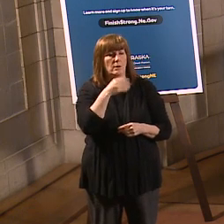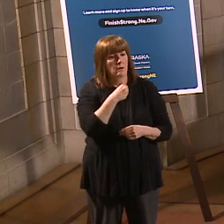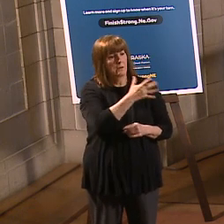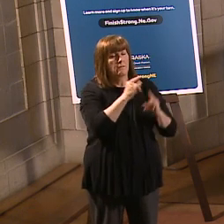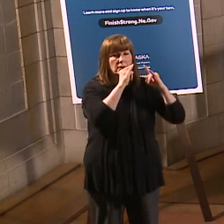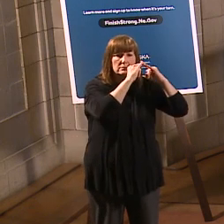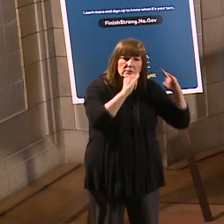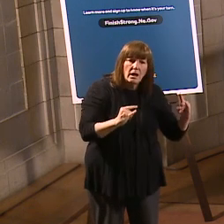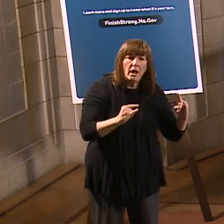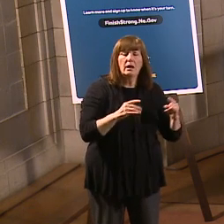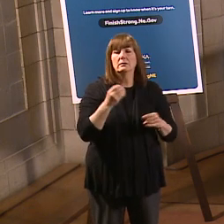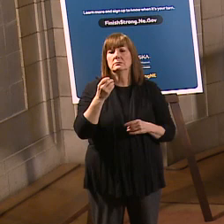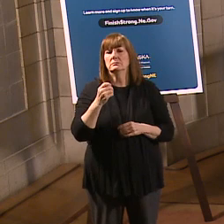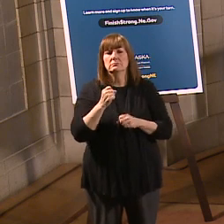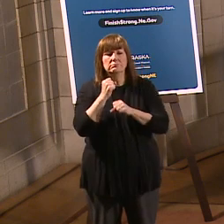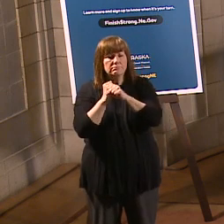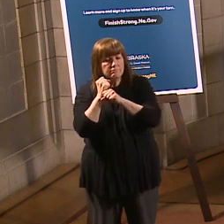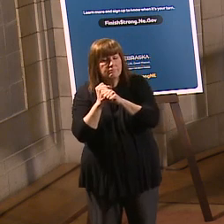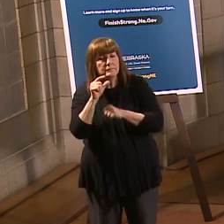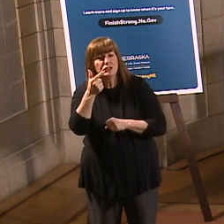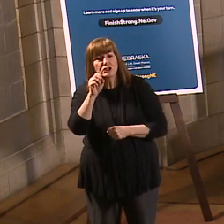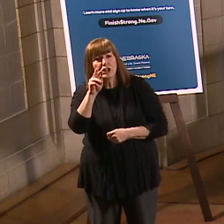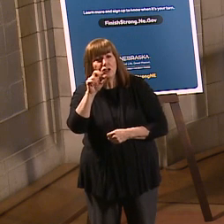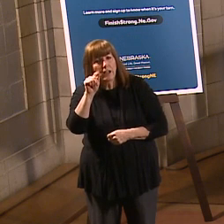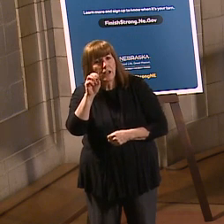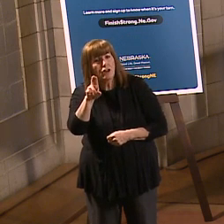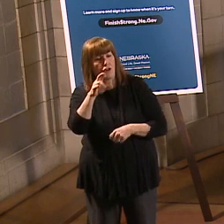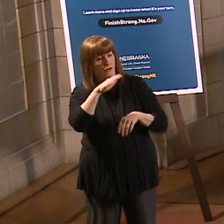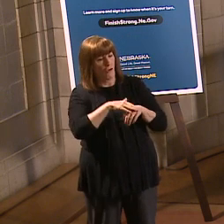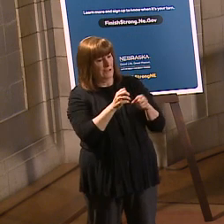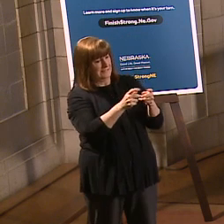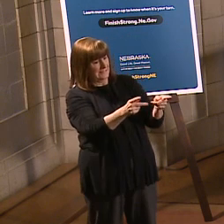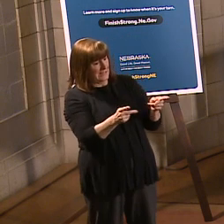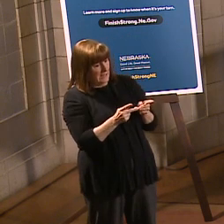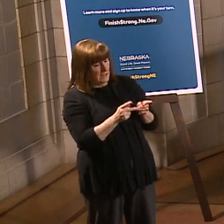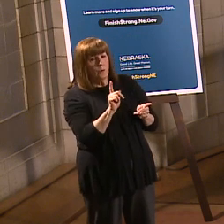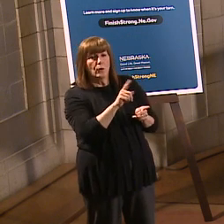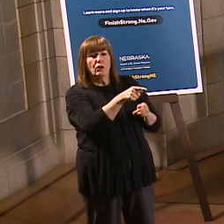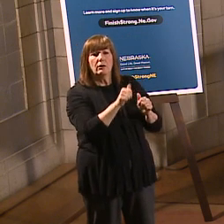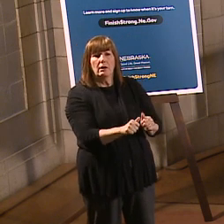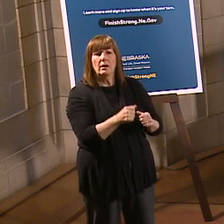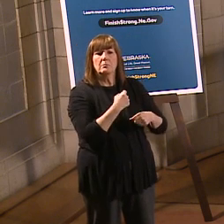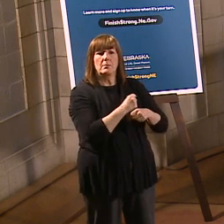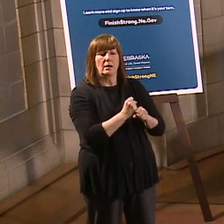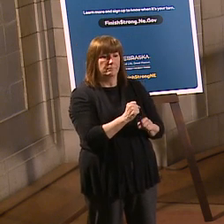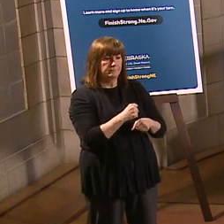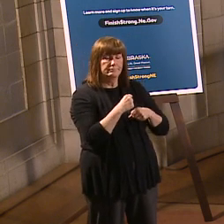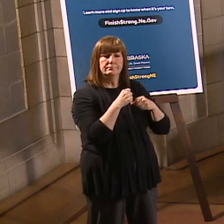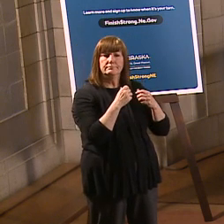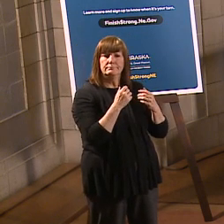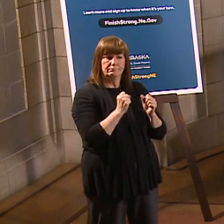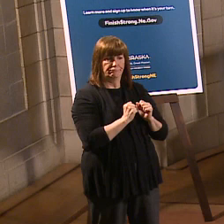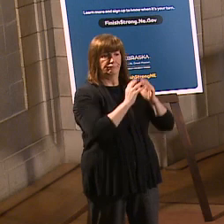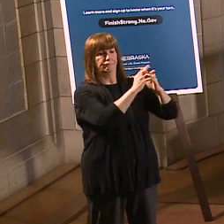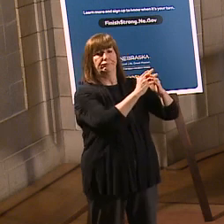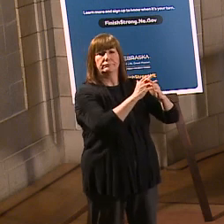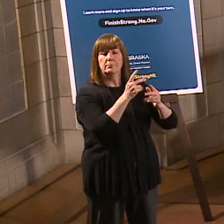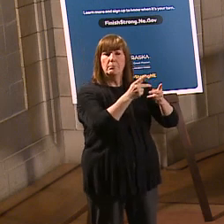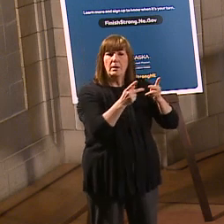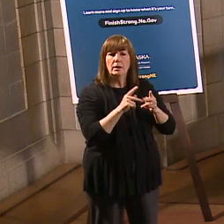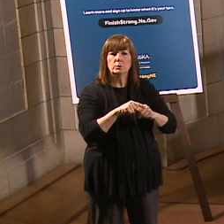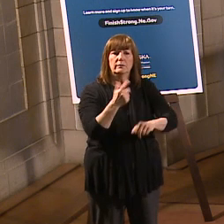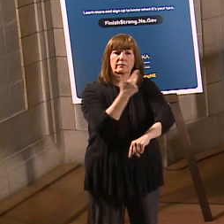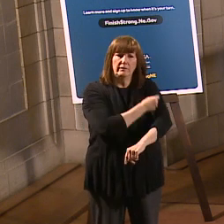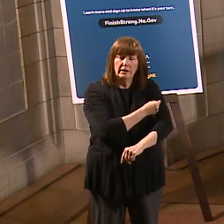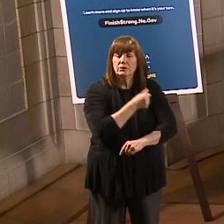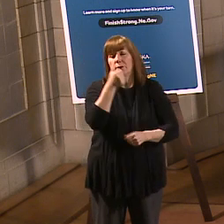tents, generators, or any on-site equipment to make the vaccination sites more robust. In closing, I want to emphasize the need to